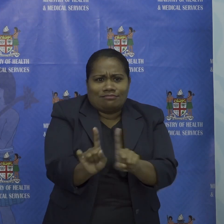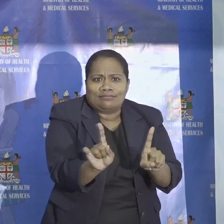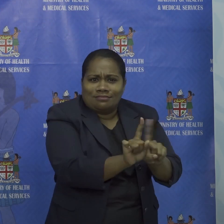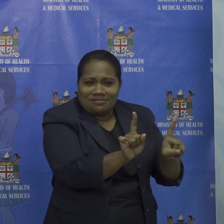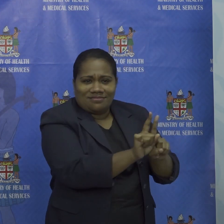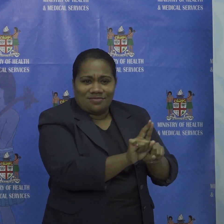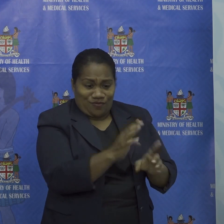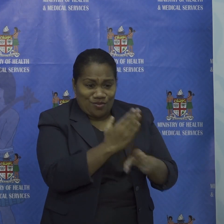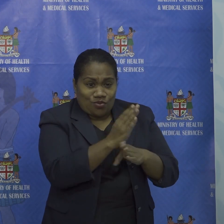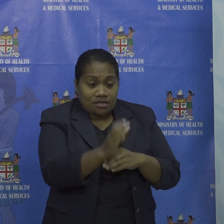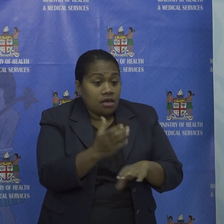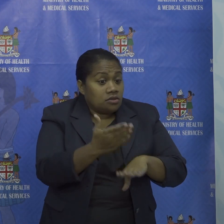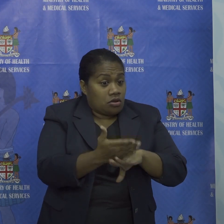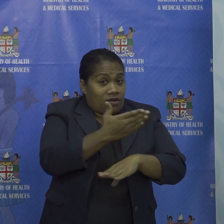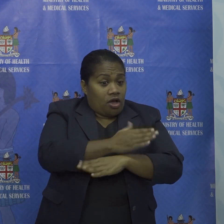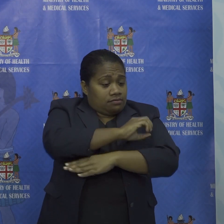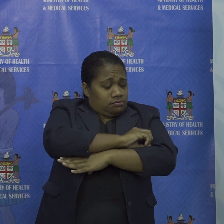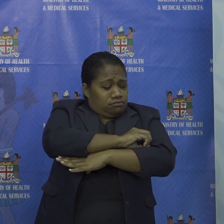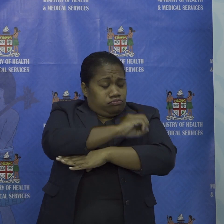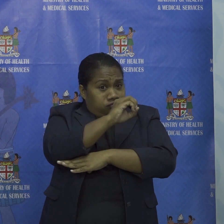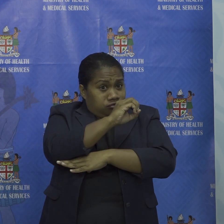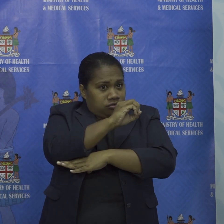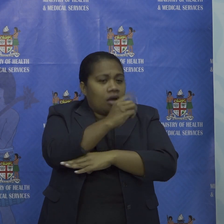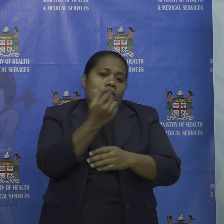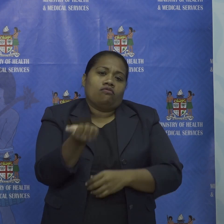Before the sun started rising, samples went for processing.